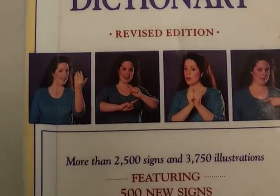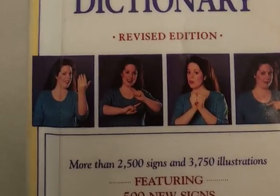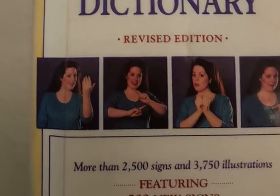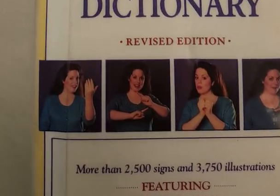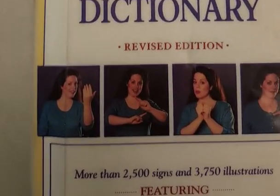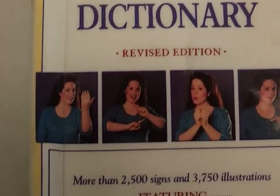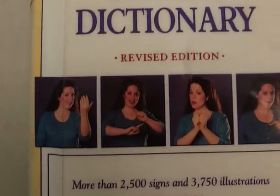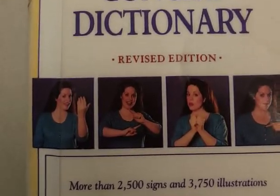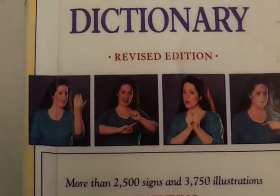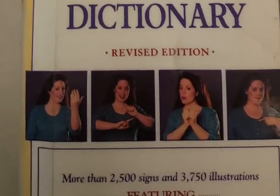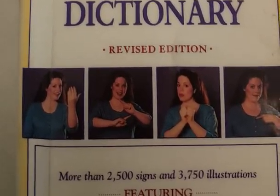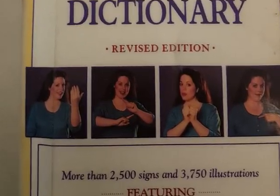No beats.